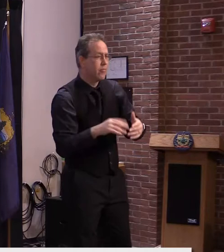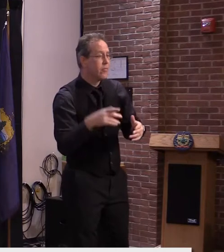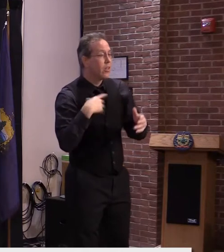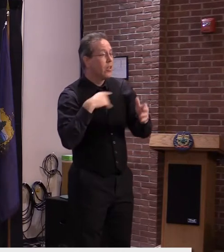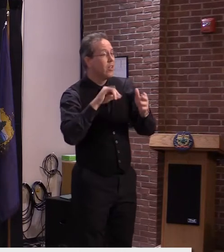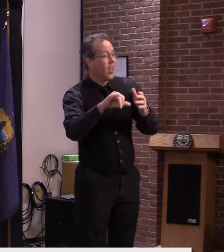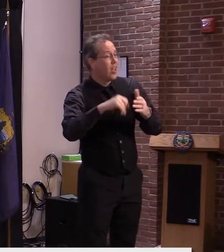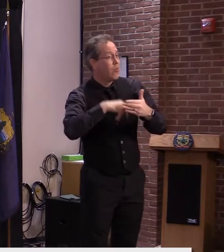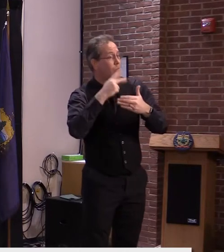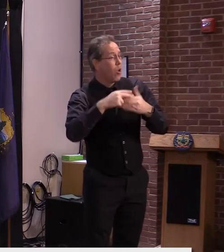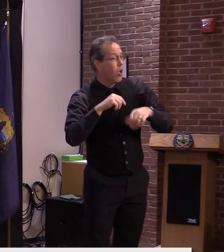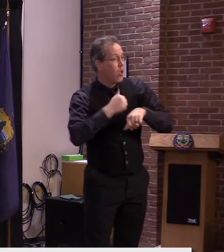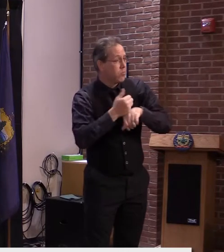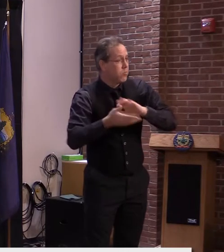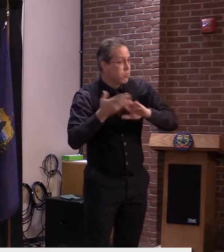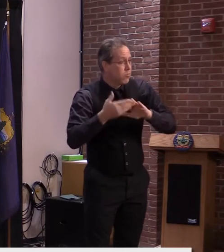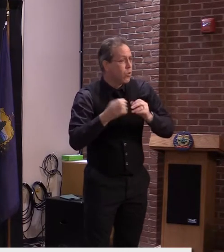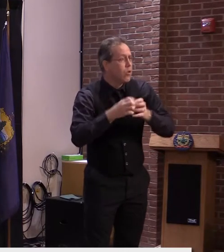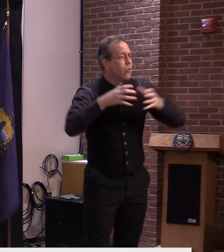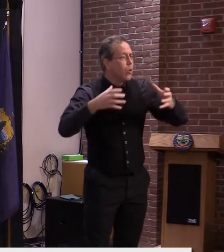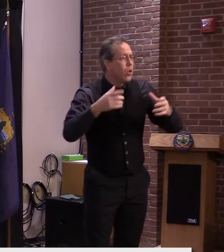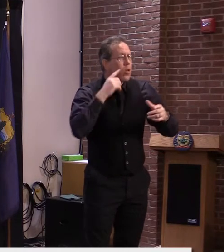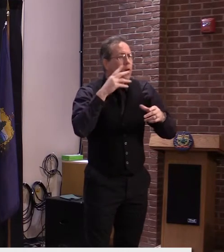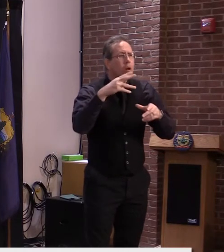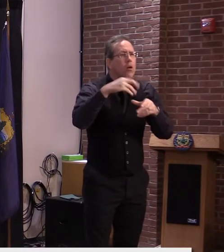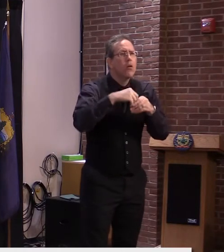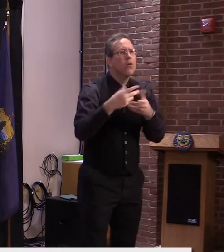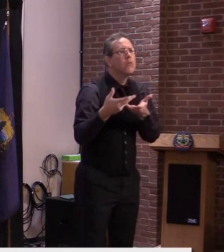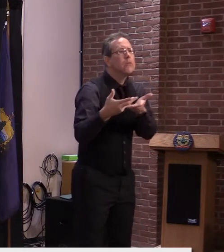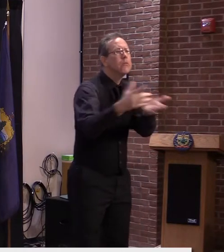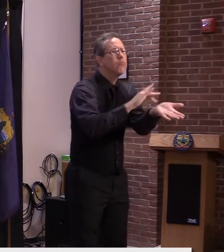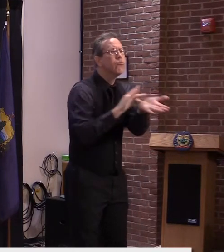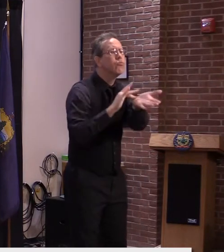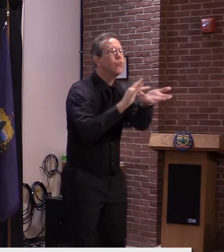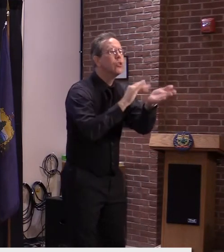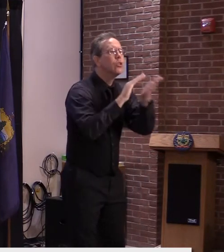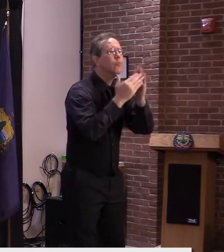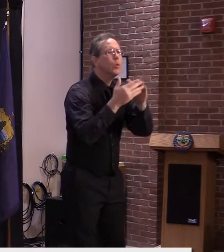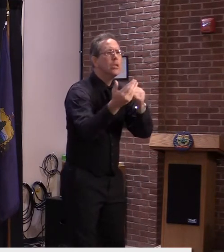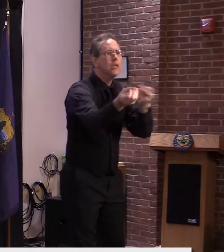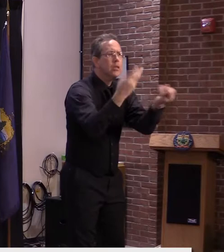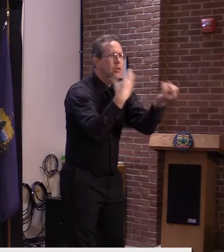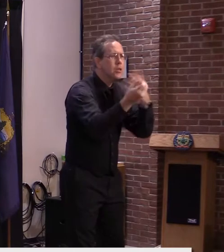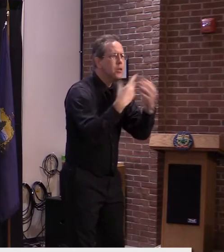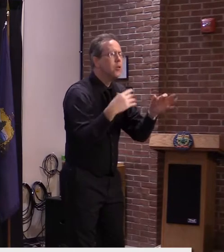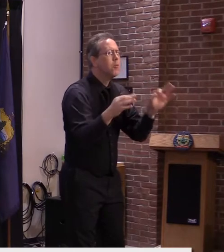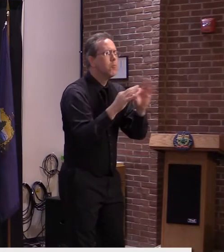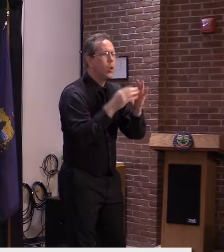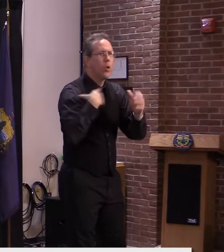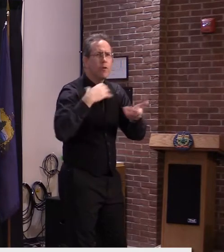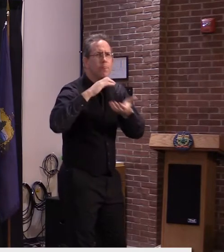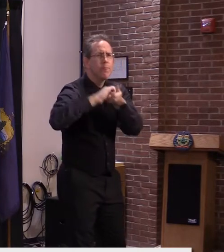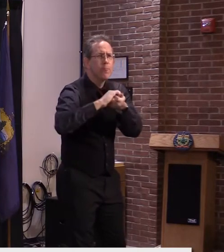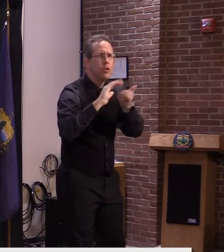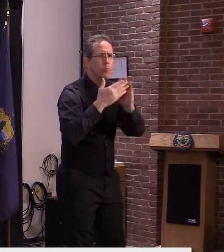robust community engagement process for identifying tower sites. We will partner with communities, their leadership,